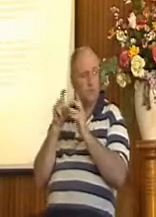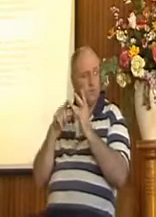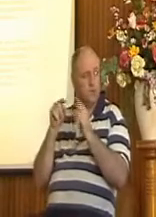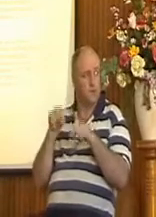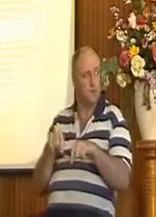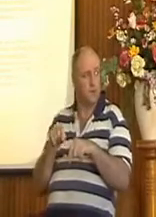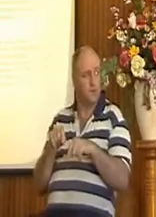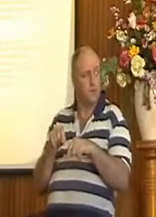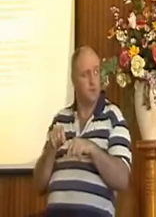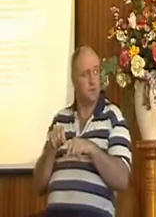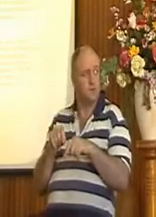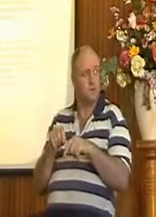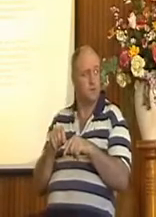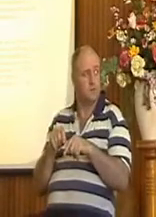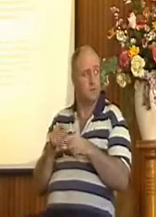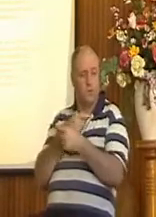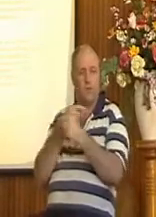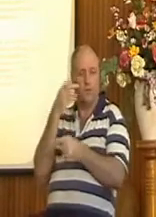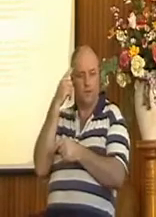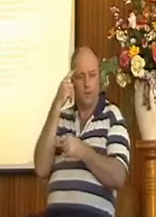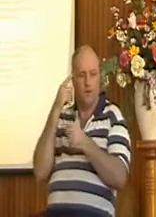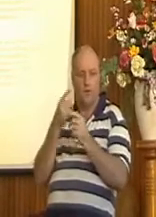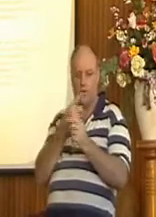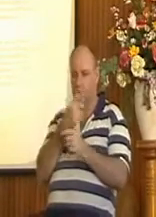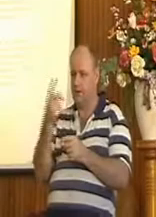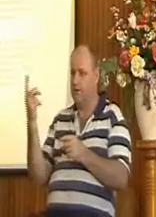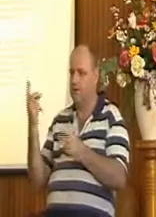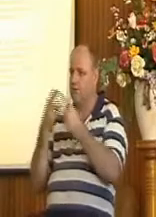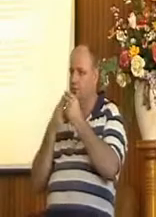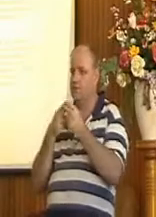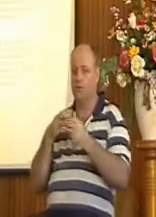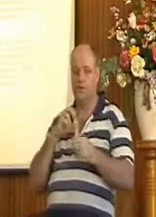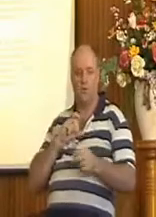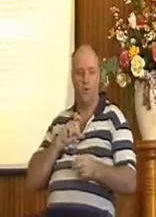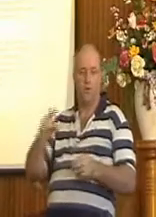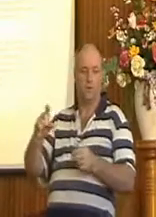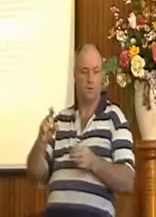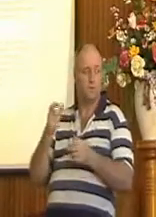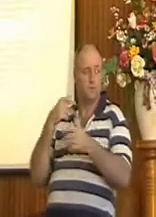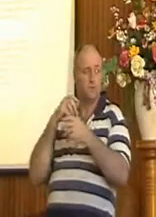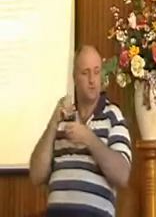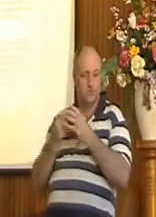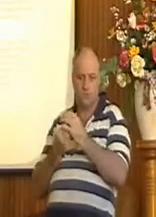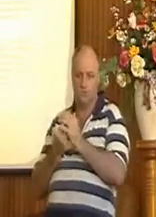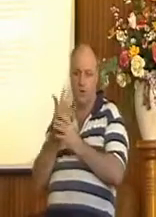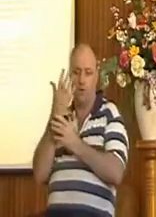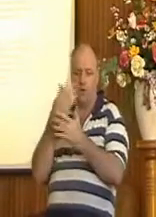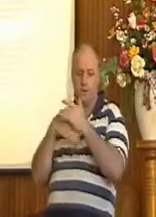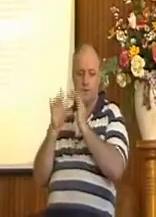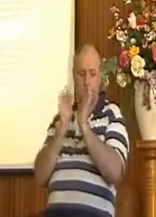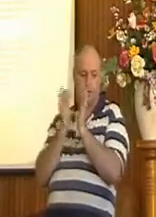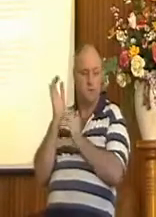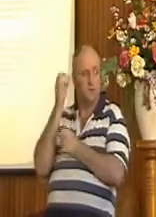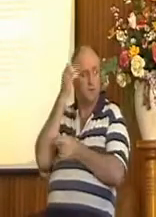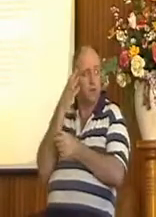That we think of one another with confidence that we are growing in Christ. Am